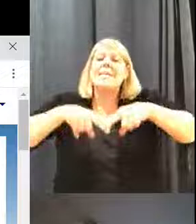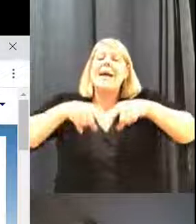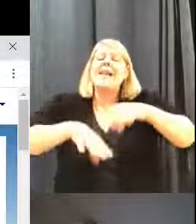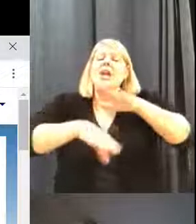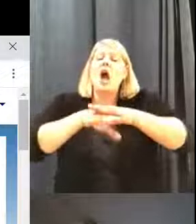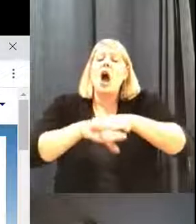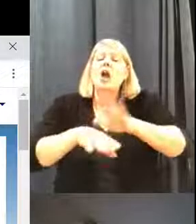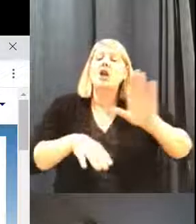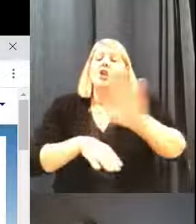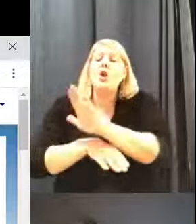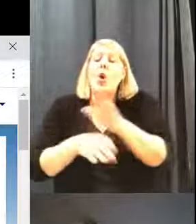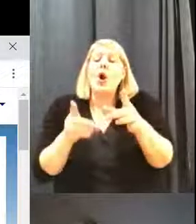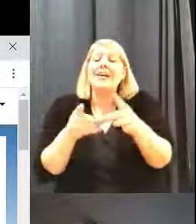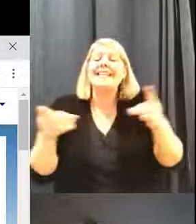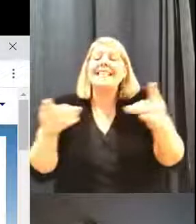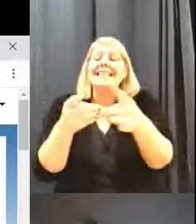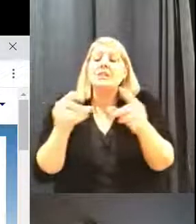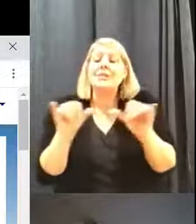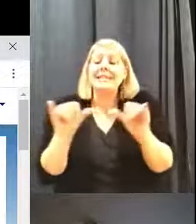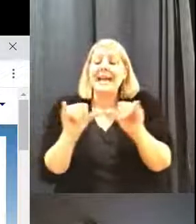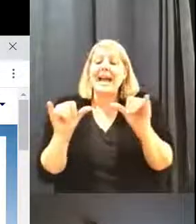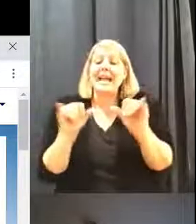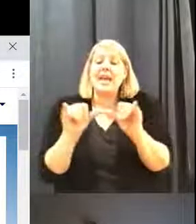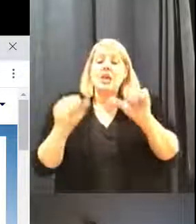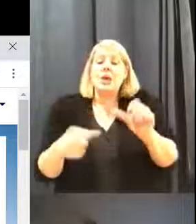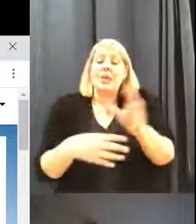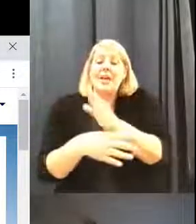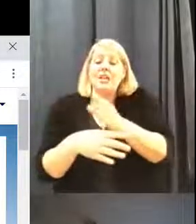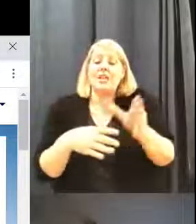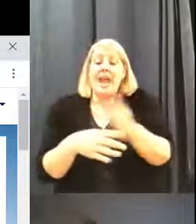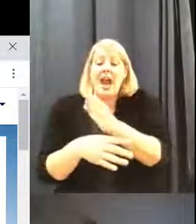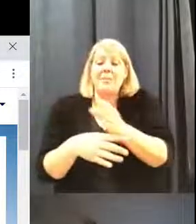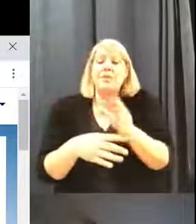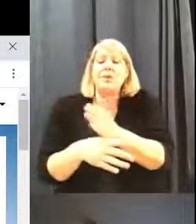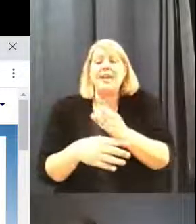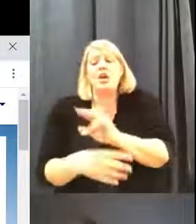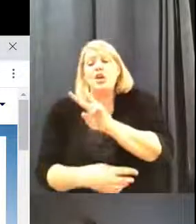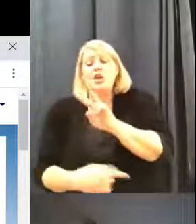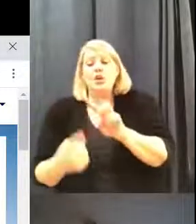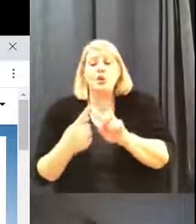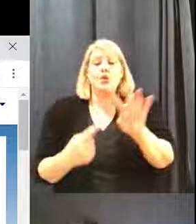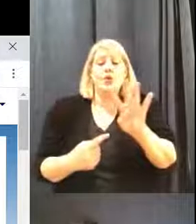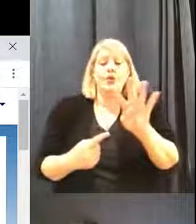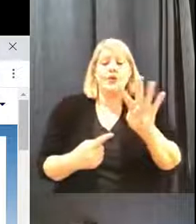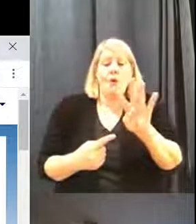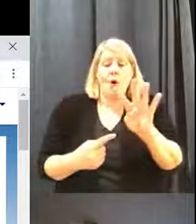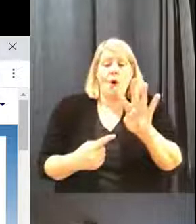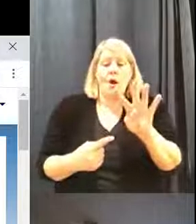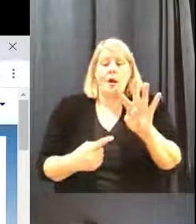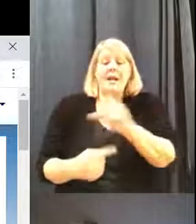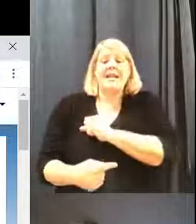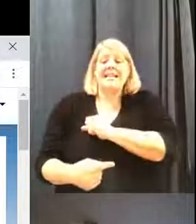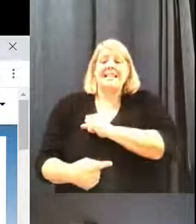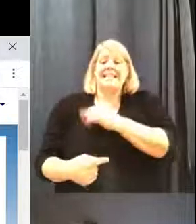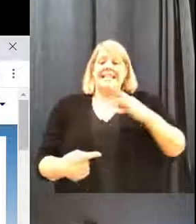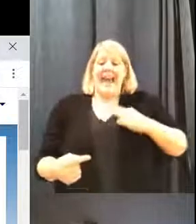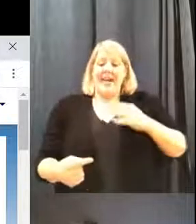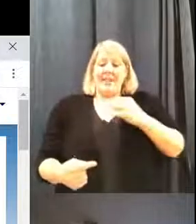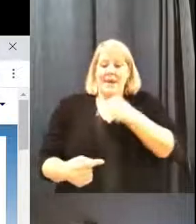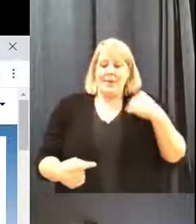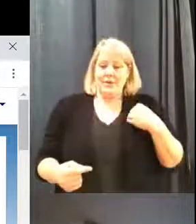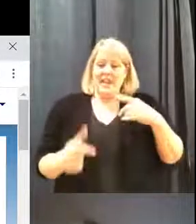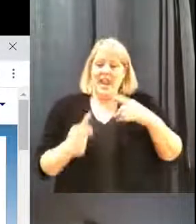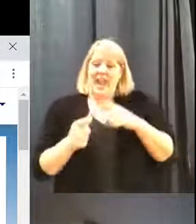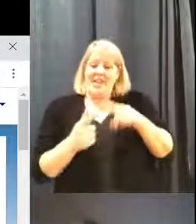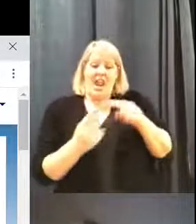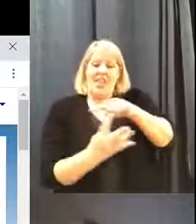these courses with between 2 to 4 staff members, and those particular staff members can take an unlimited number of courses. So